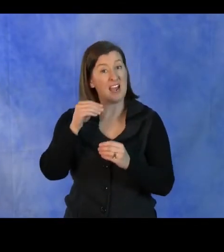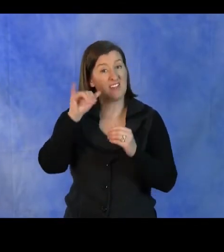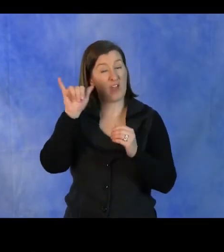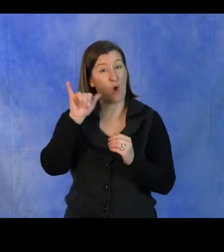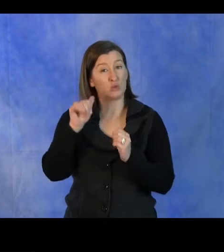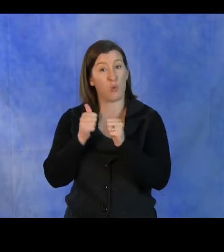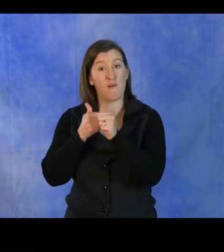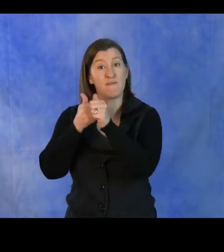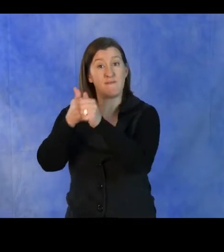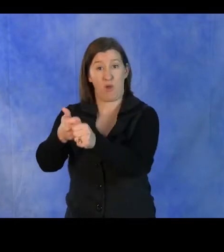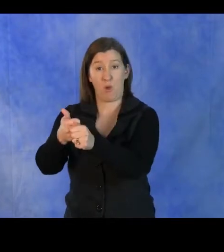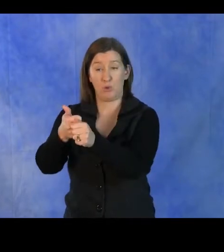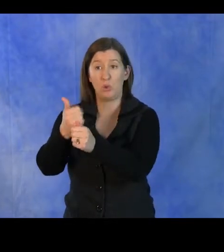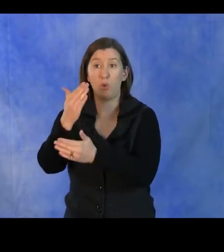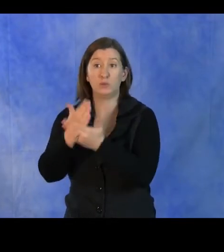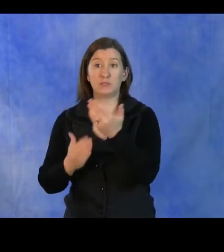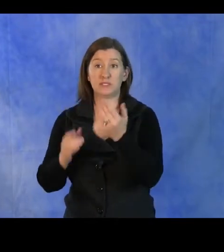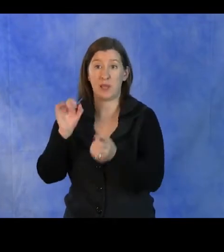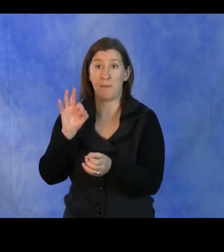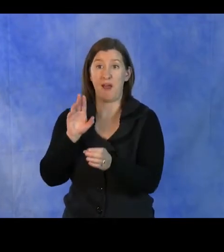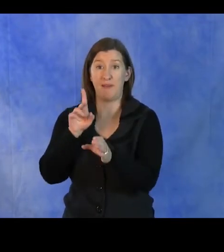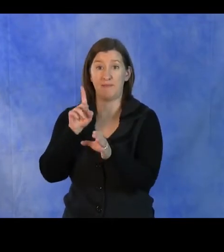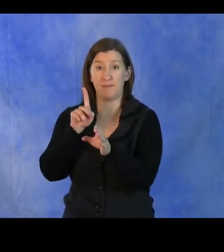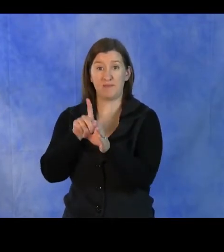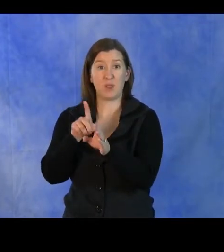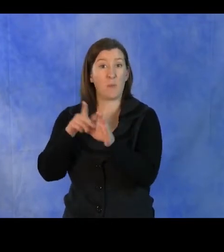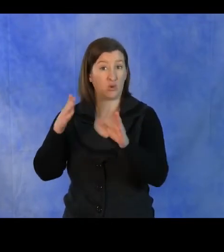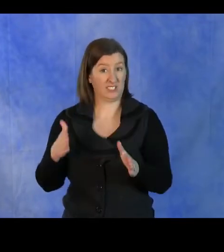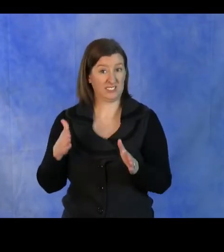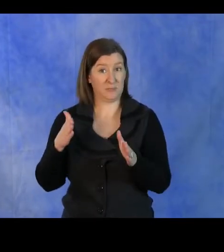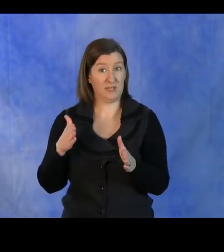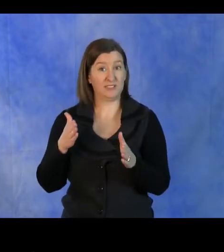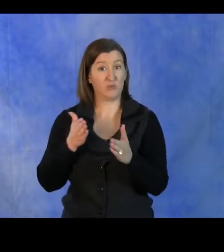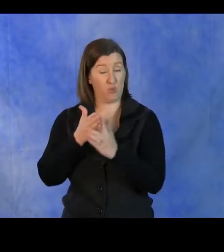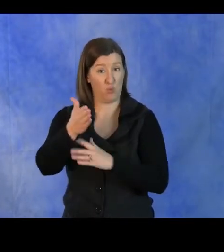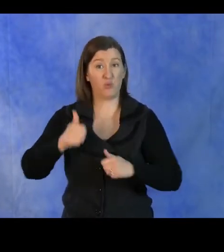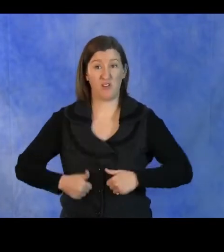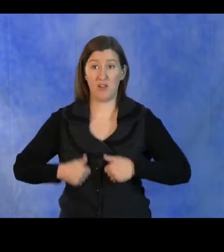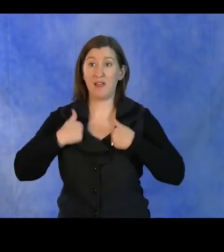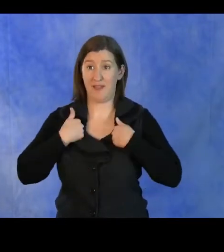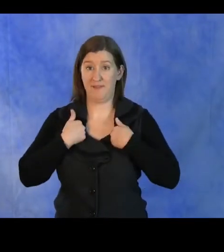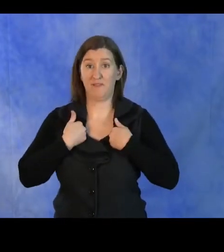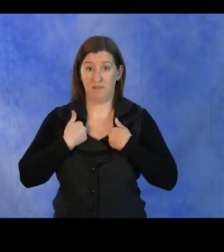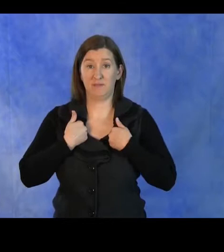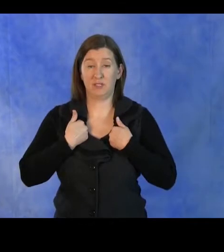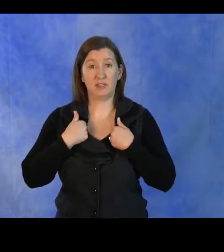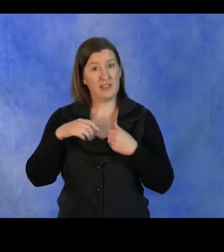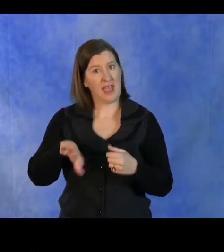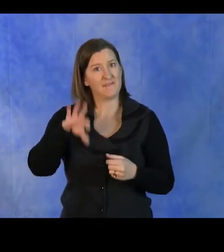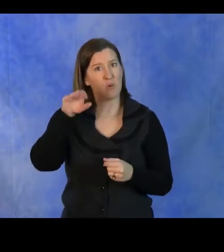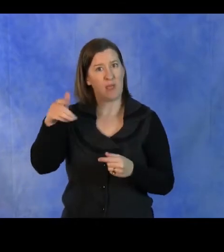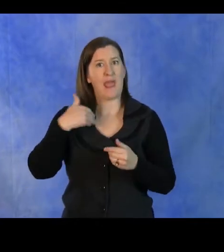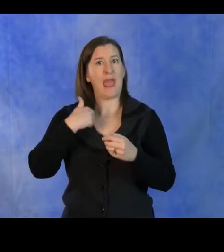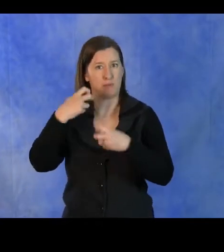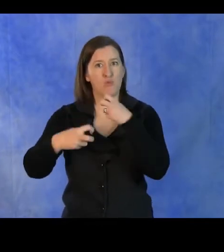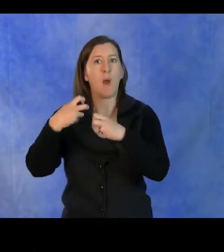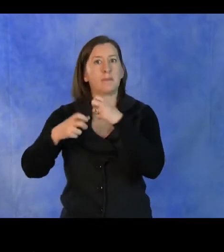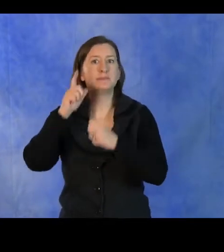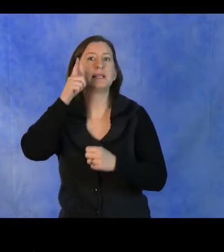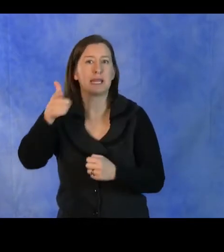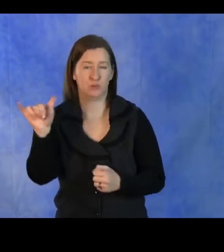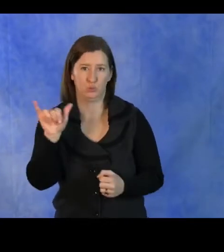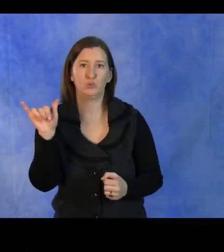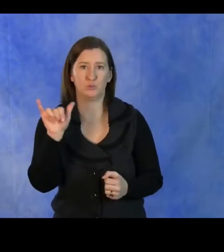skills. And also, following some of that